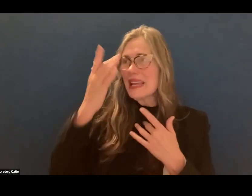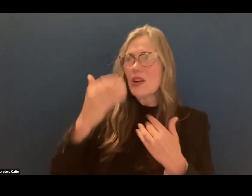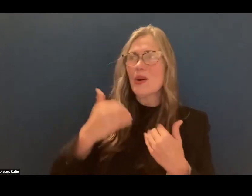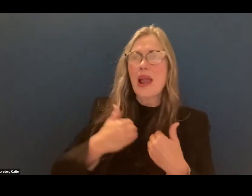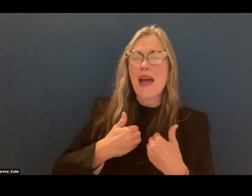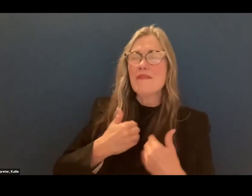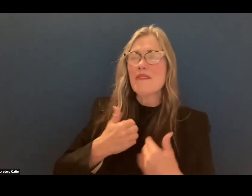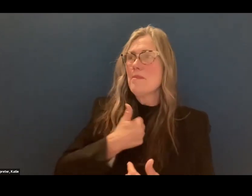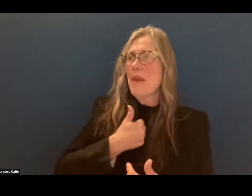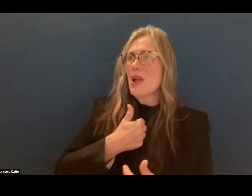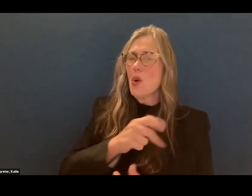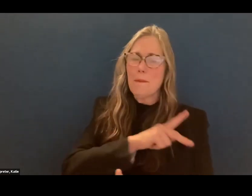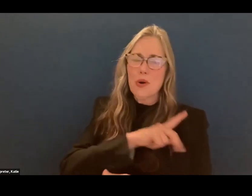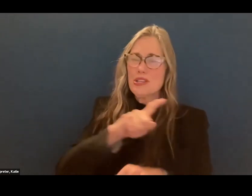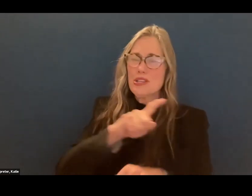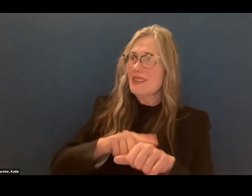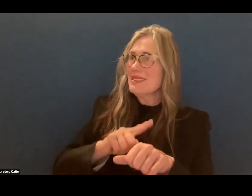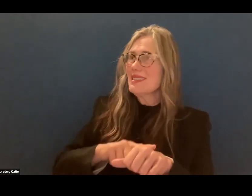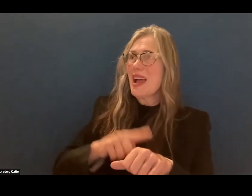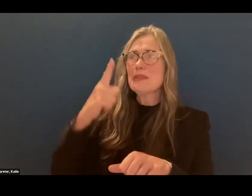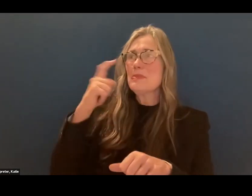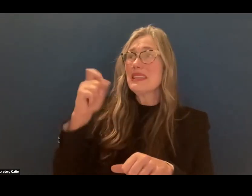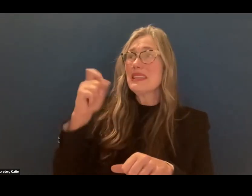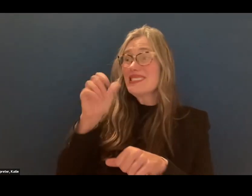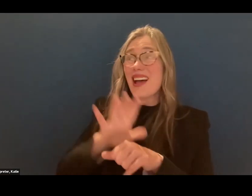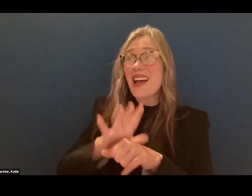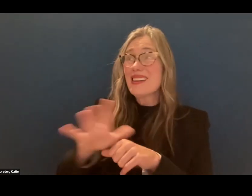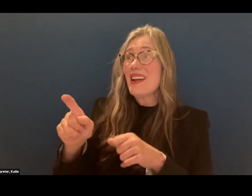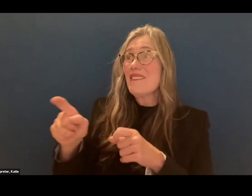that, I'd like to hear a motion to approve this item.